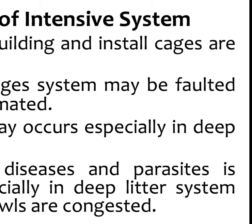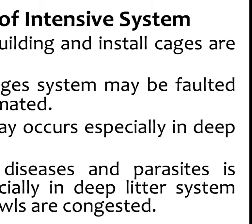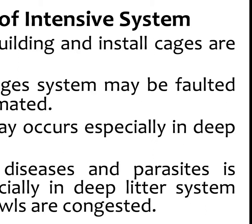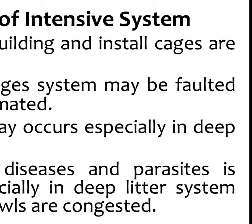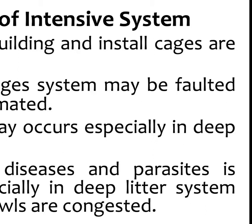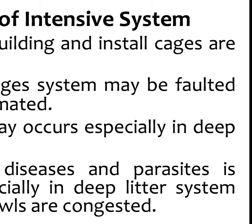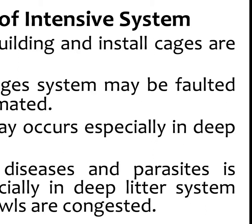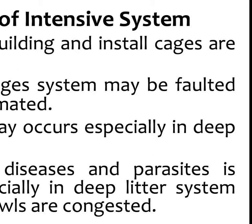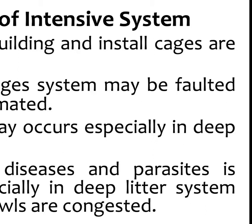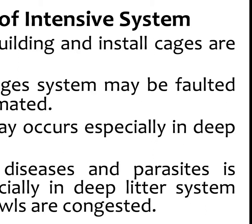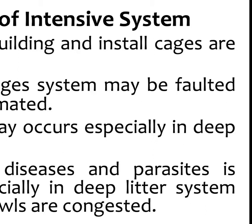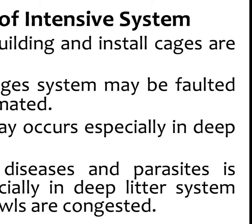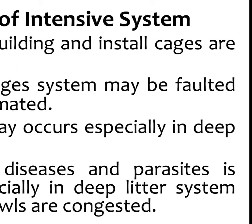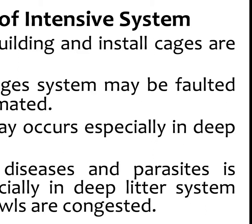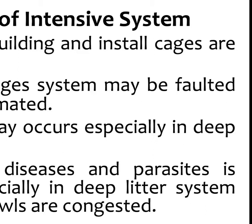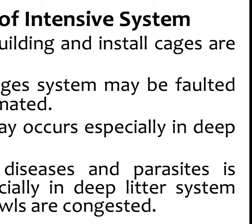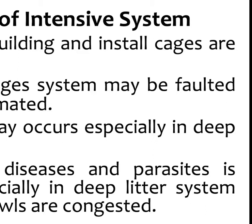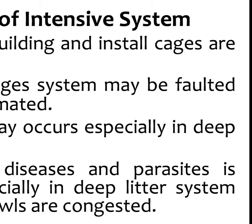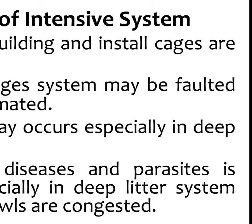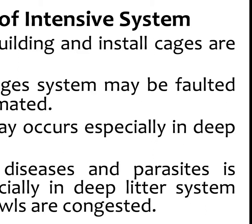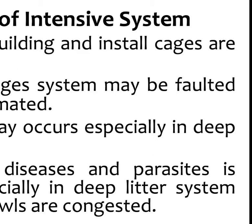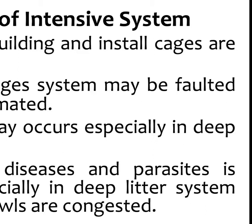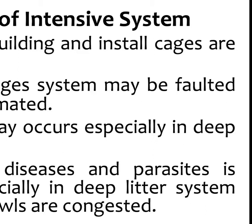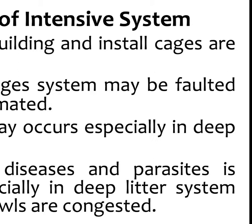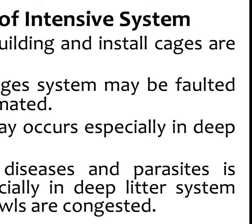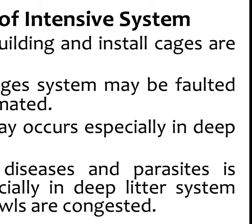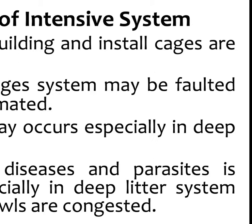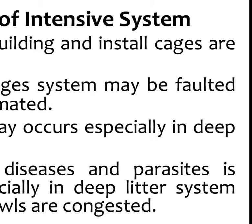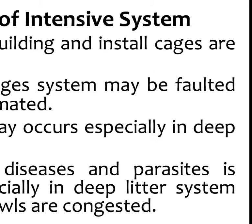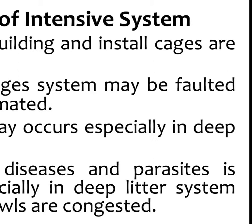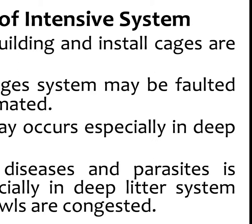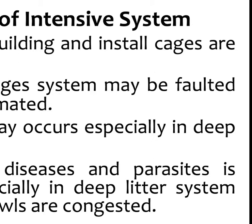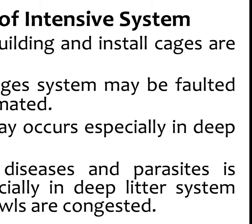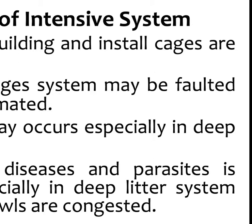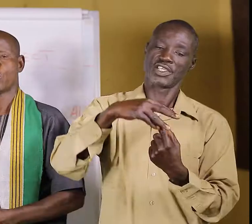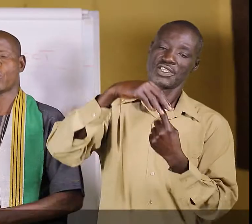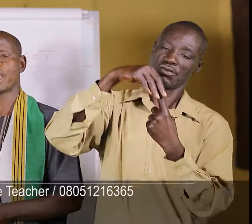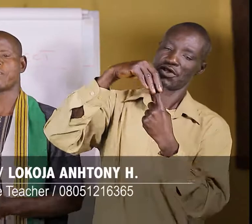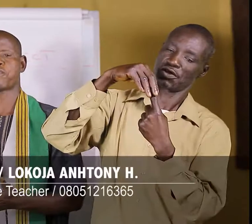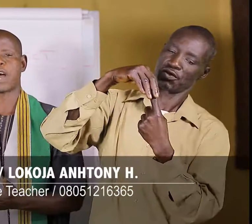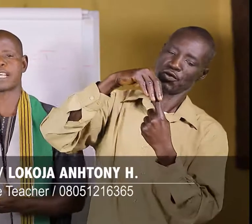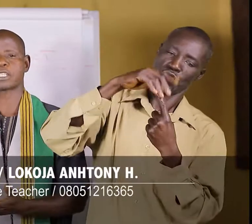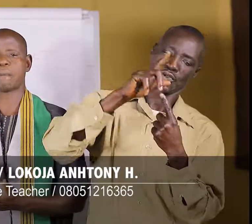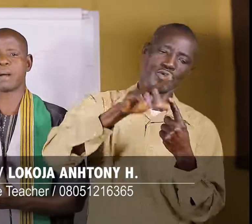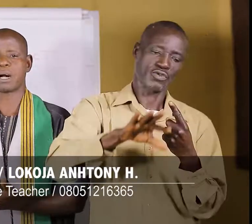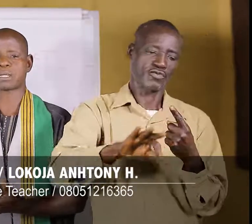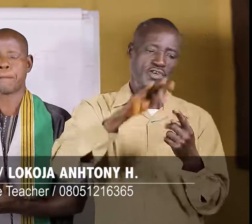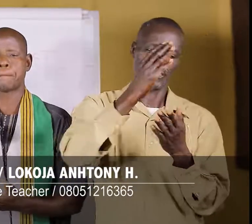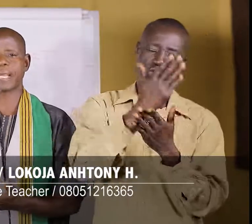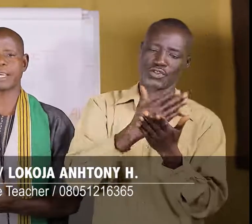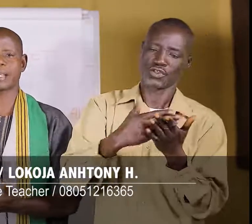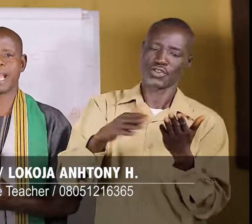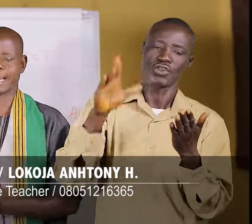3. Cannibalism may occur, especially in deep litter system, where you find some